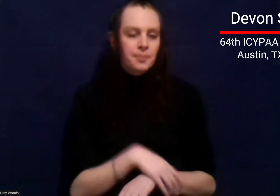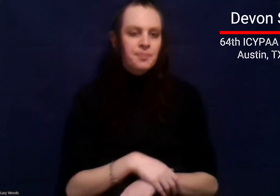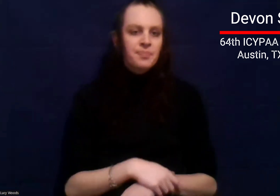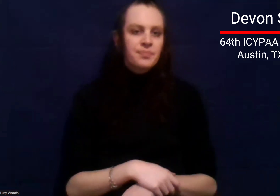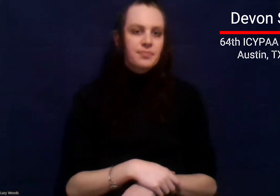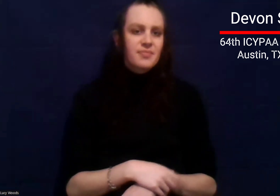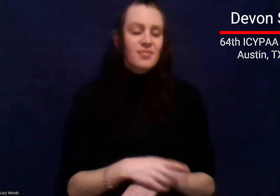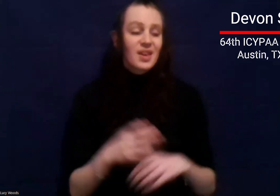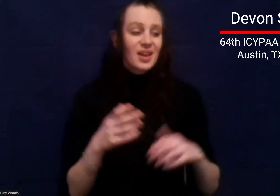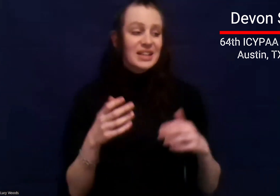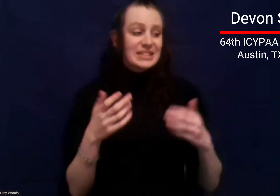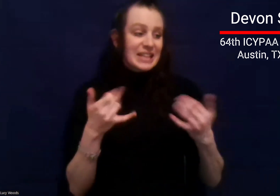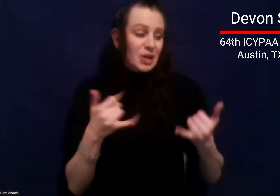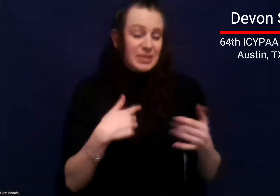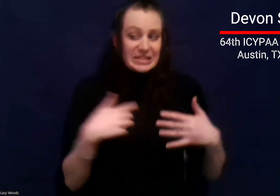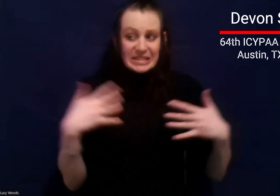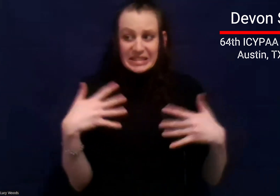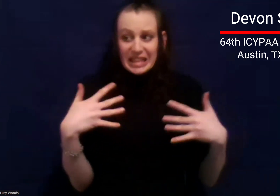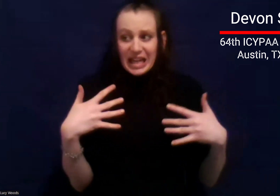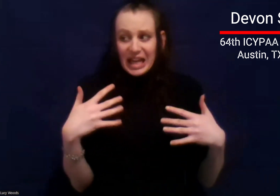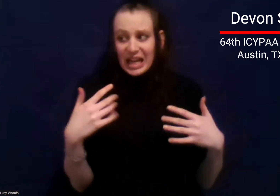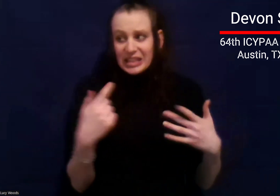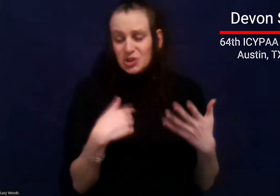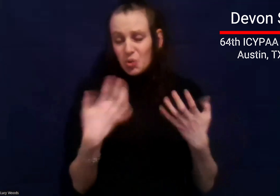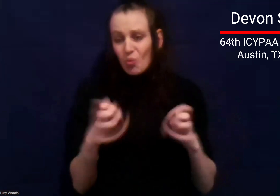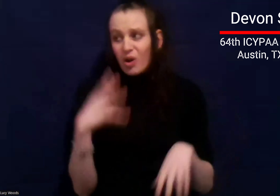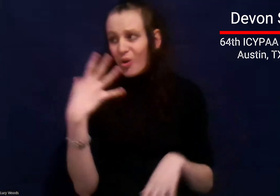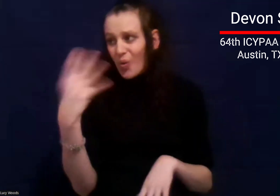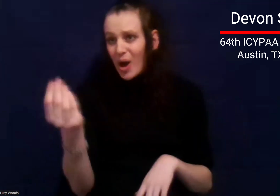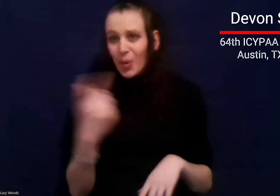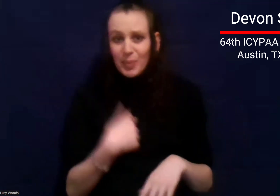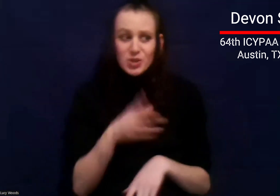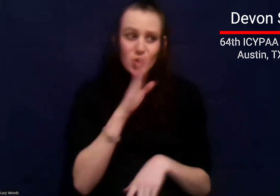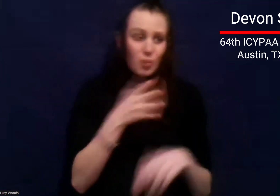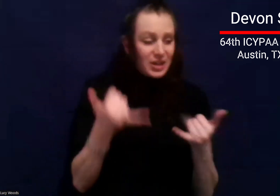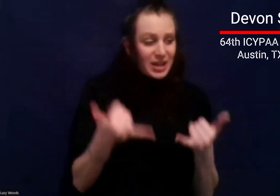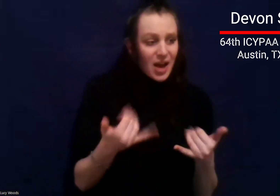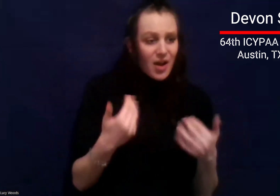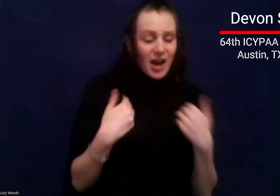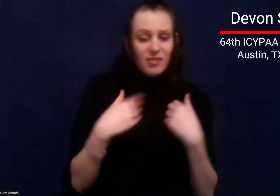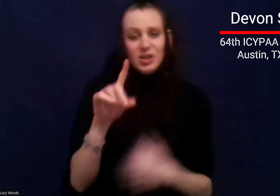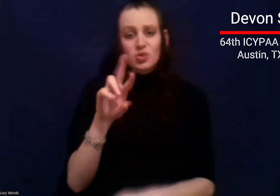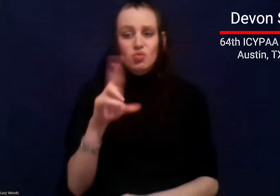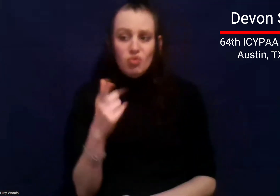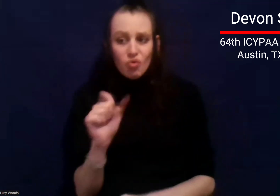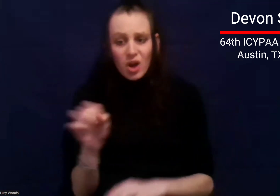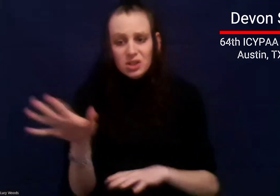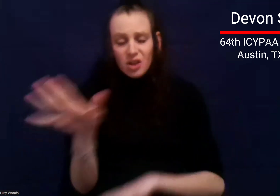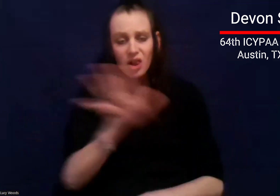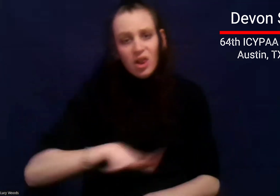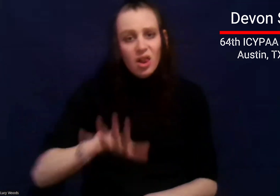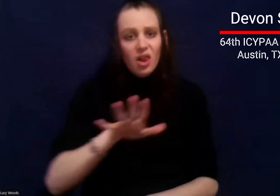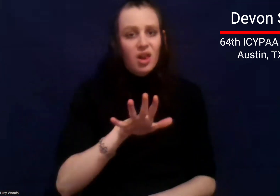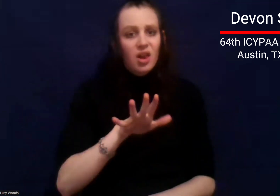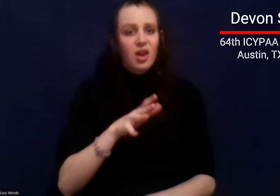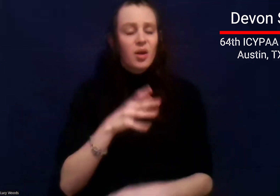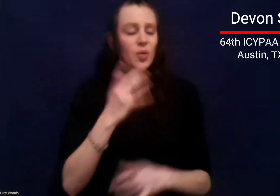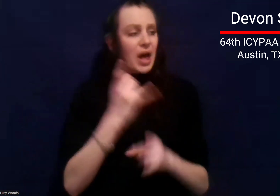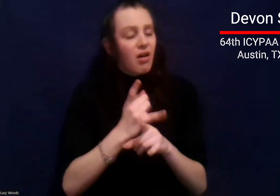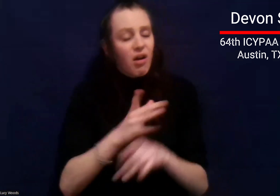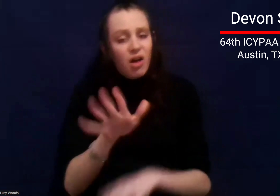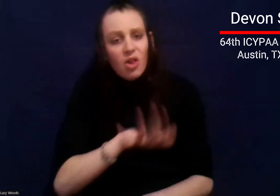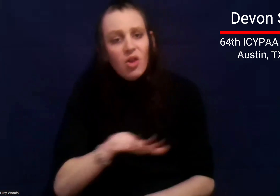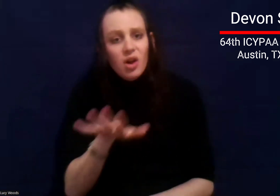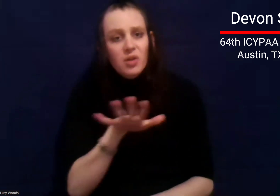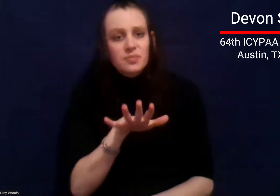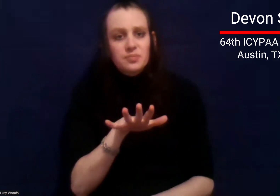I was scared to do it because I'm sober now. And what about the drugs around me? And what about the all the booze around me? And what about the